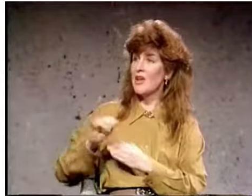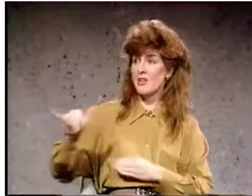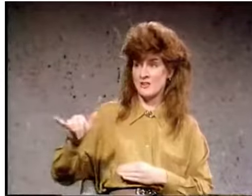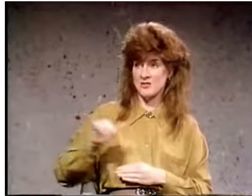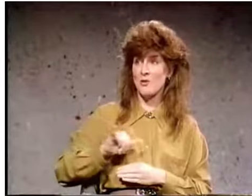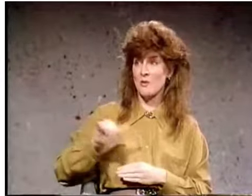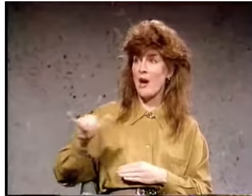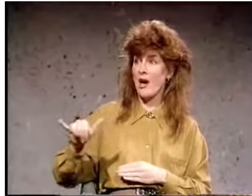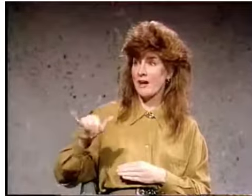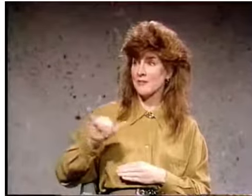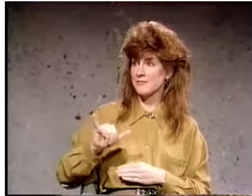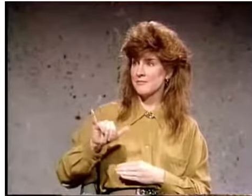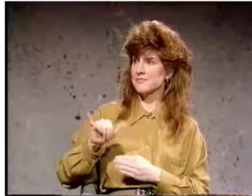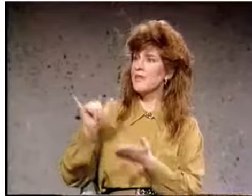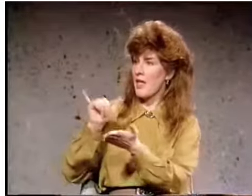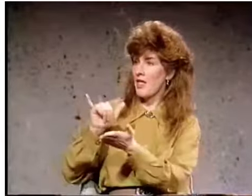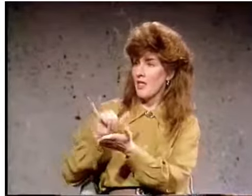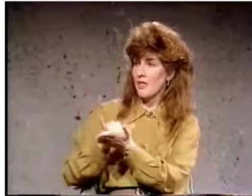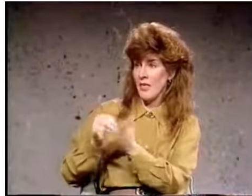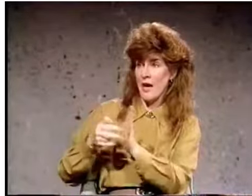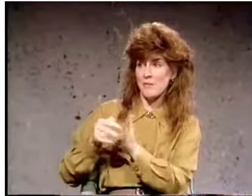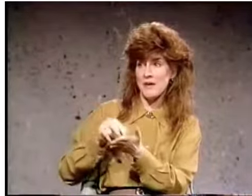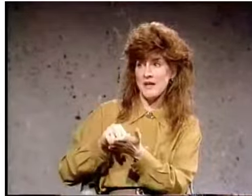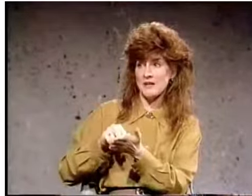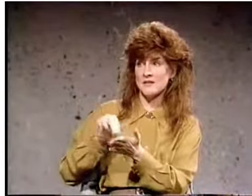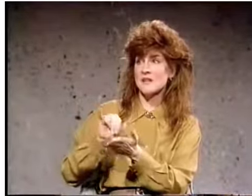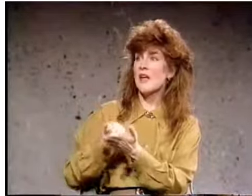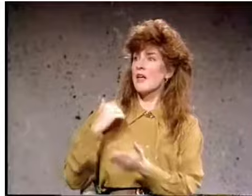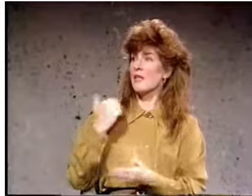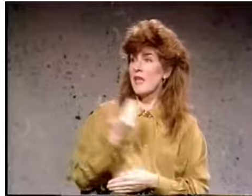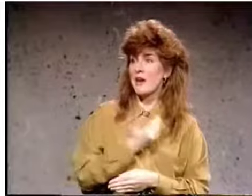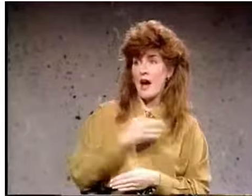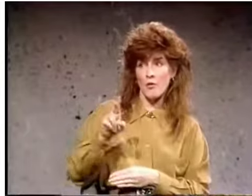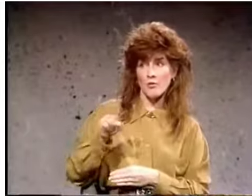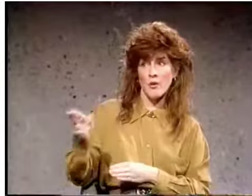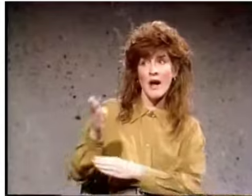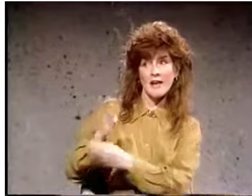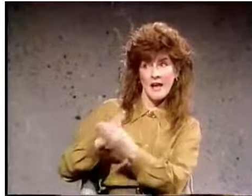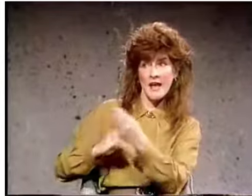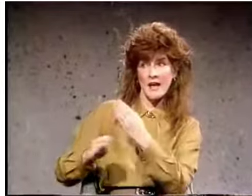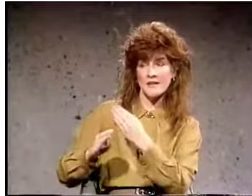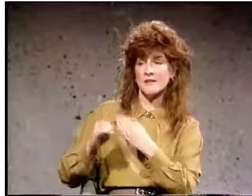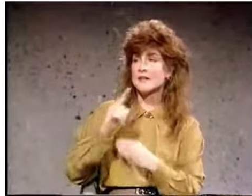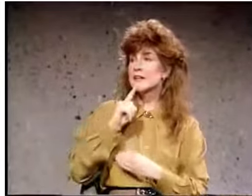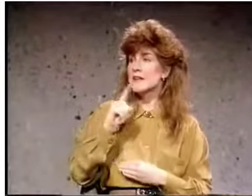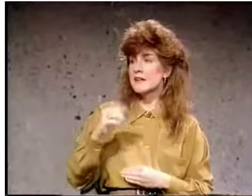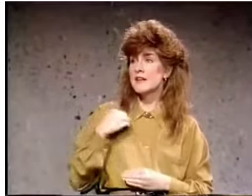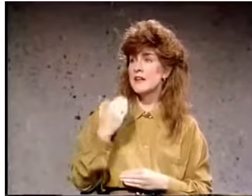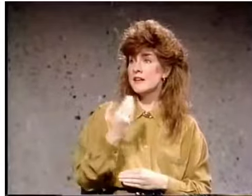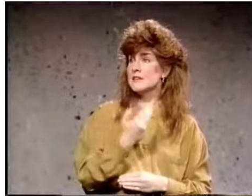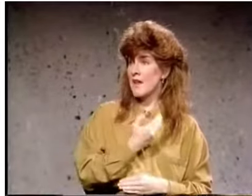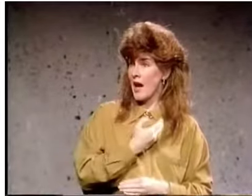we're going to talk about, Charlie, we're going to discuss hand shapes and similarities.